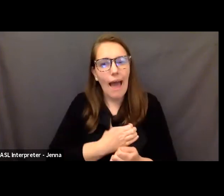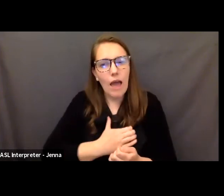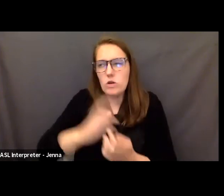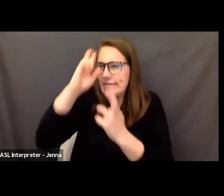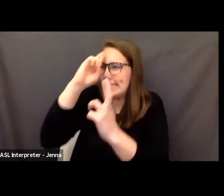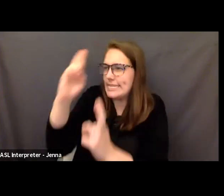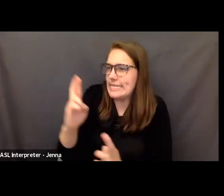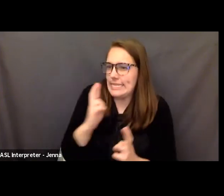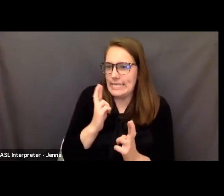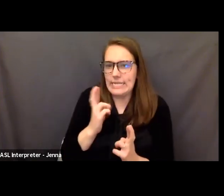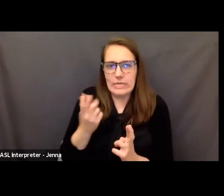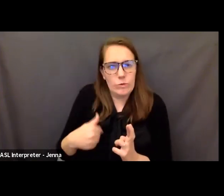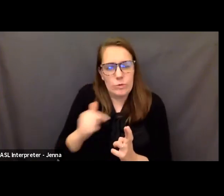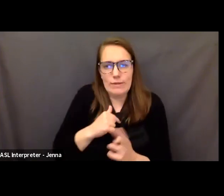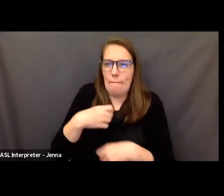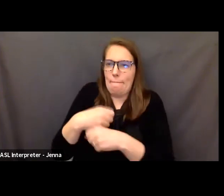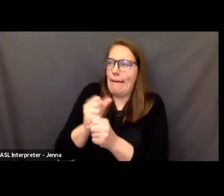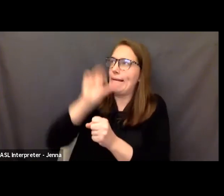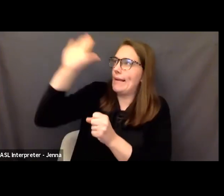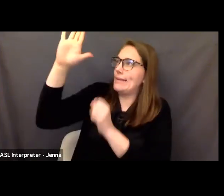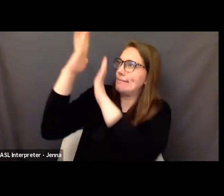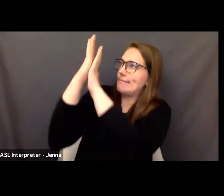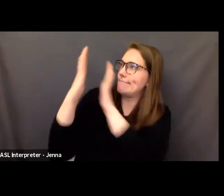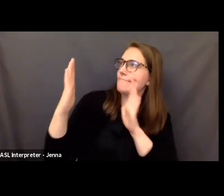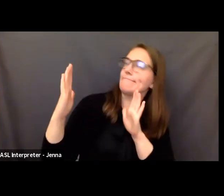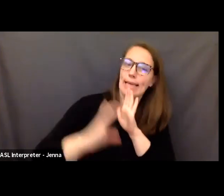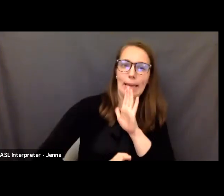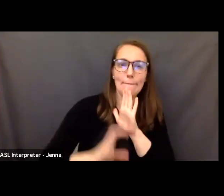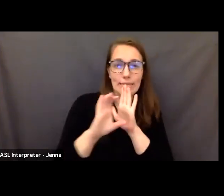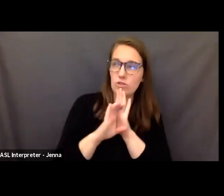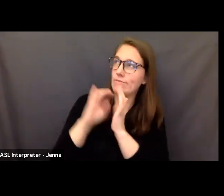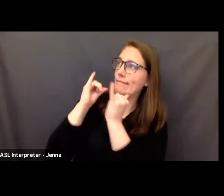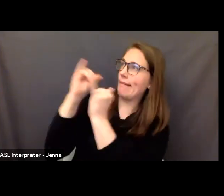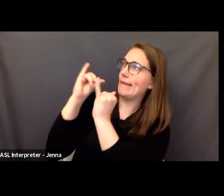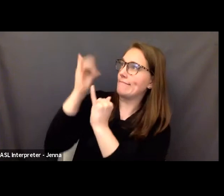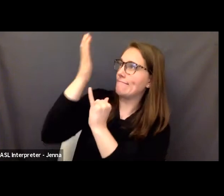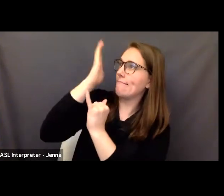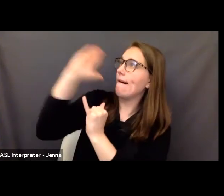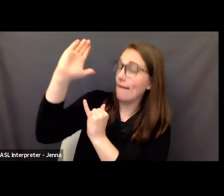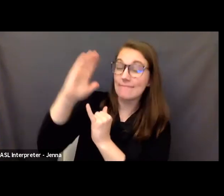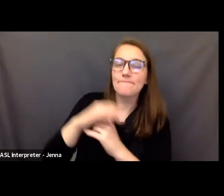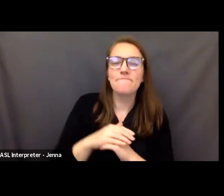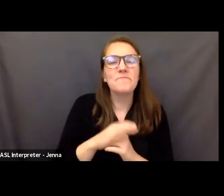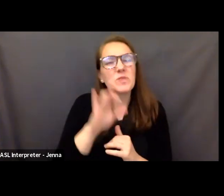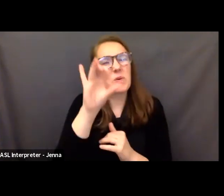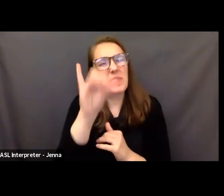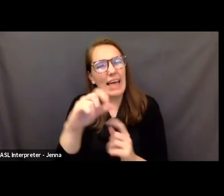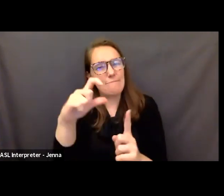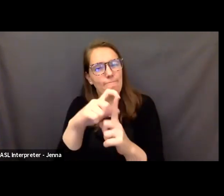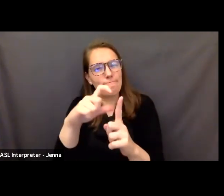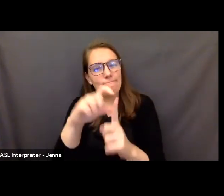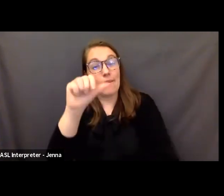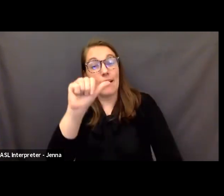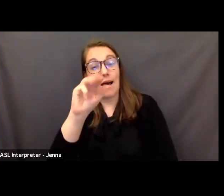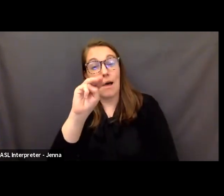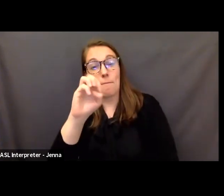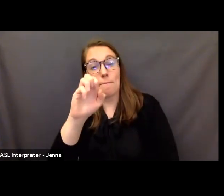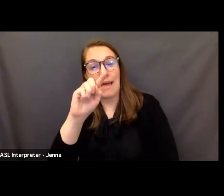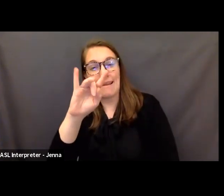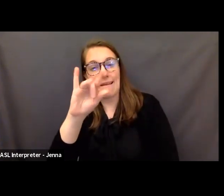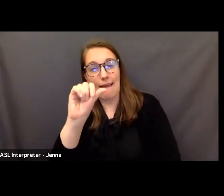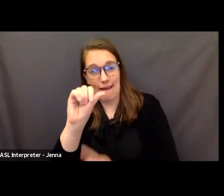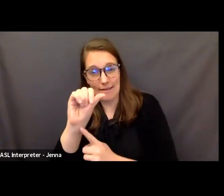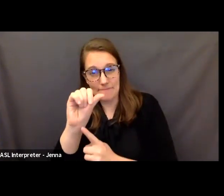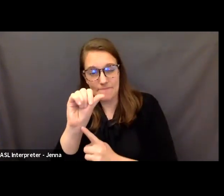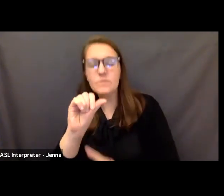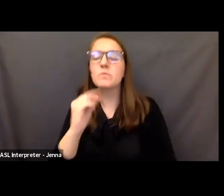God. So when it comes to conditions like amentia, the key to understanding conditions that impair the use of reason,